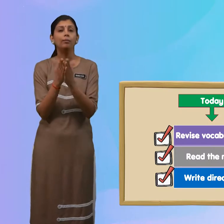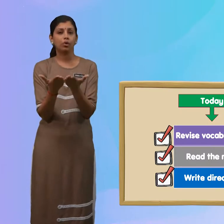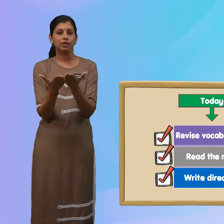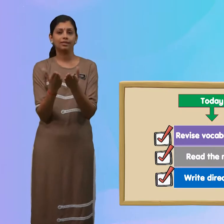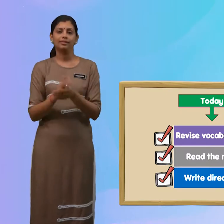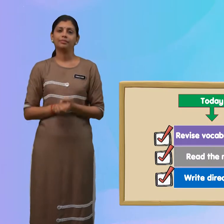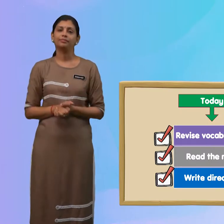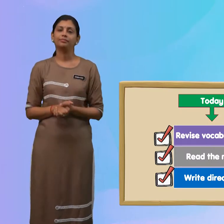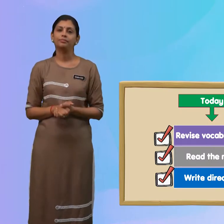book.